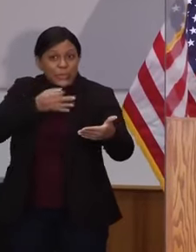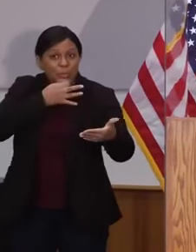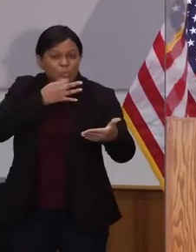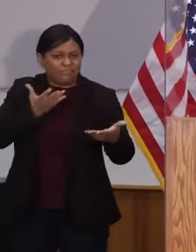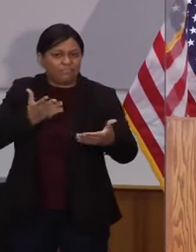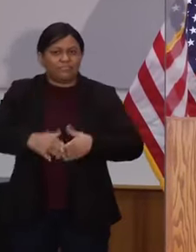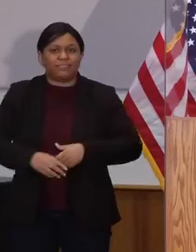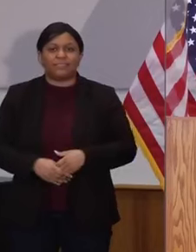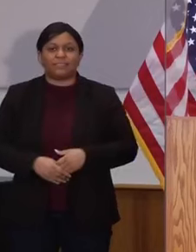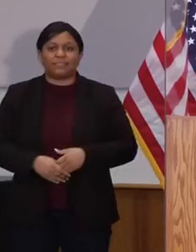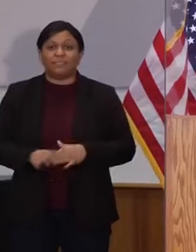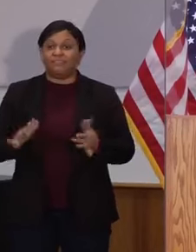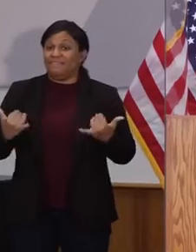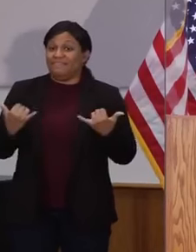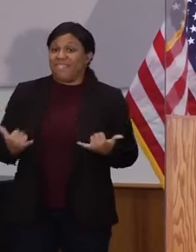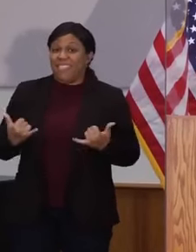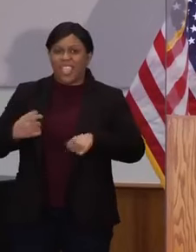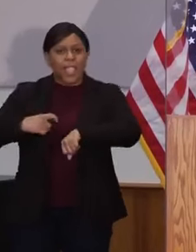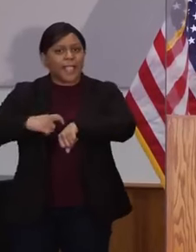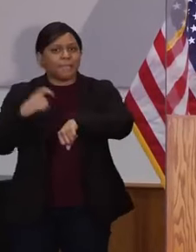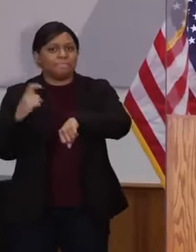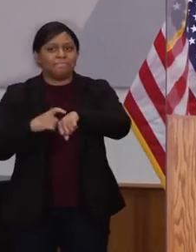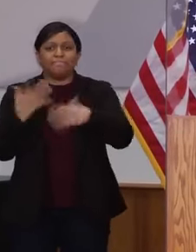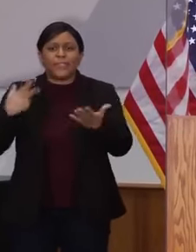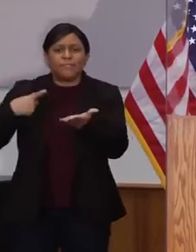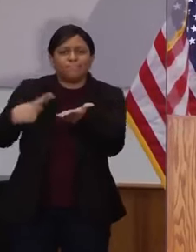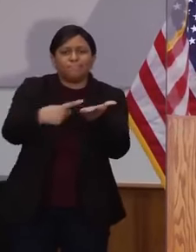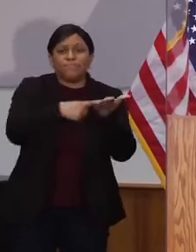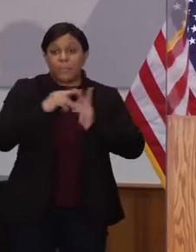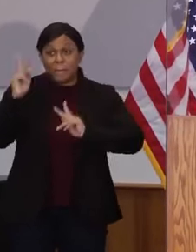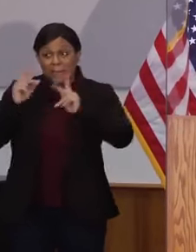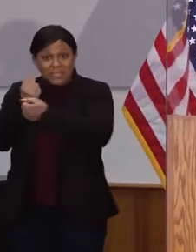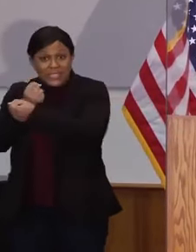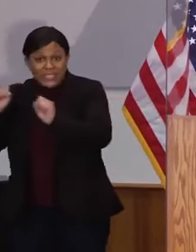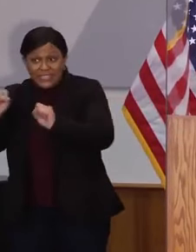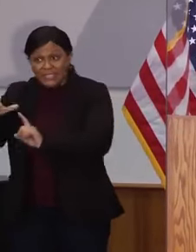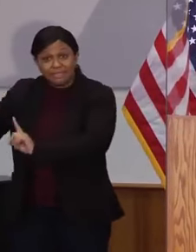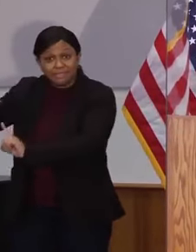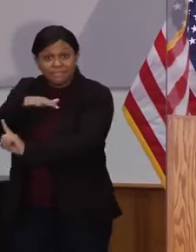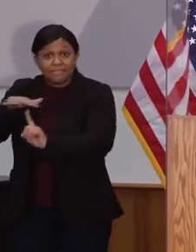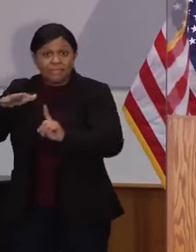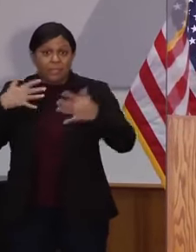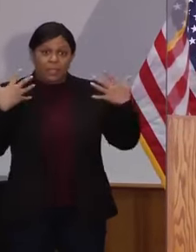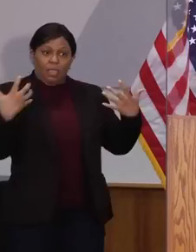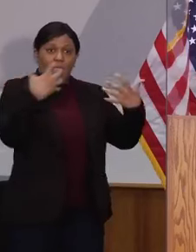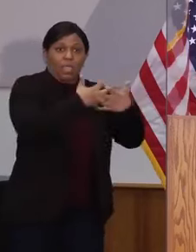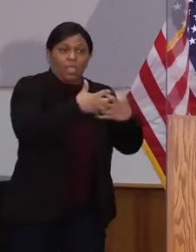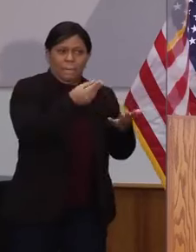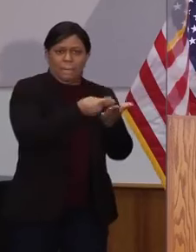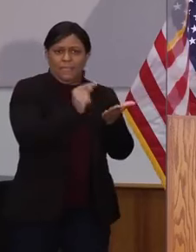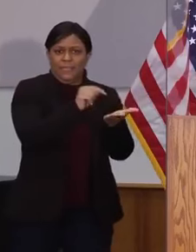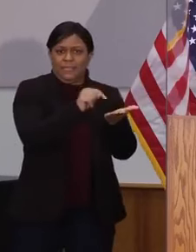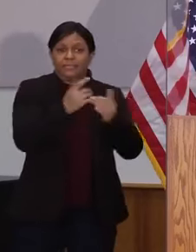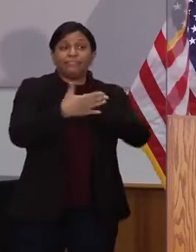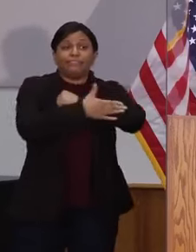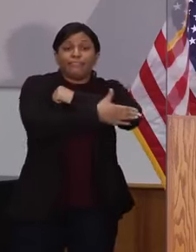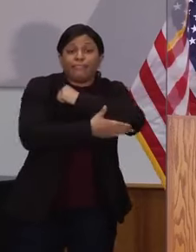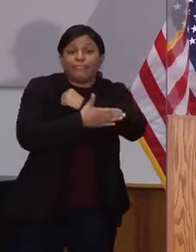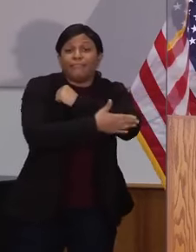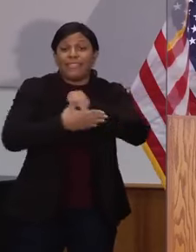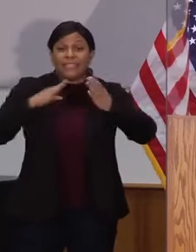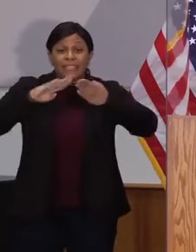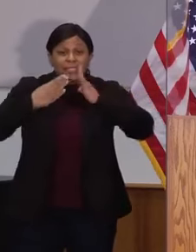we have with public safety, both local public safety, county, cities, with joint